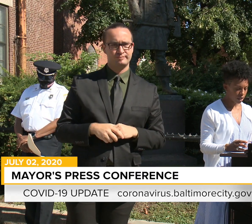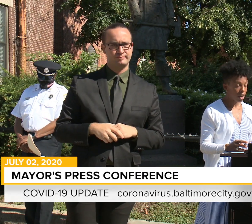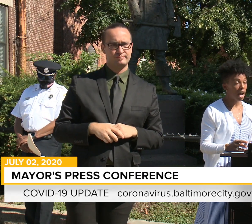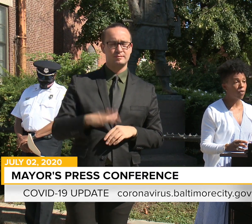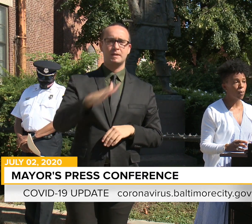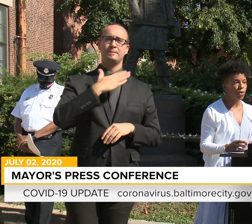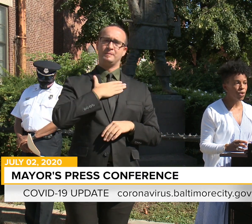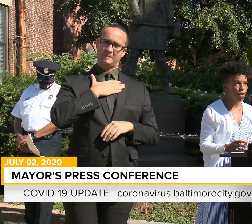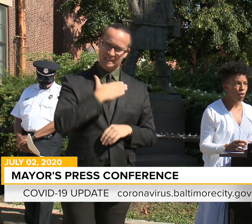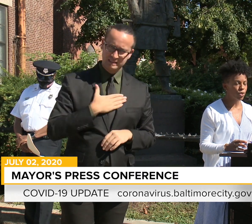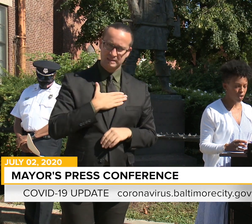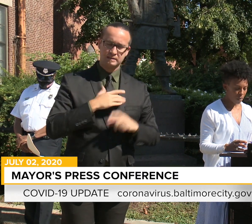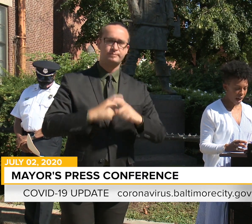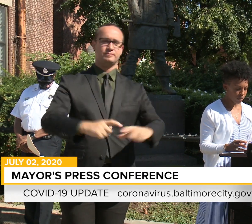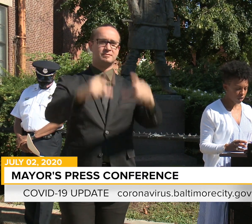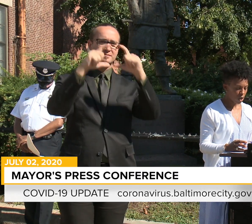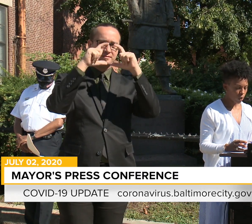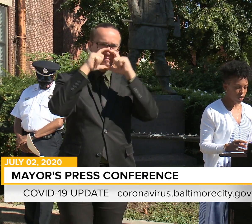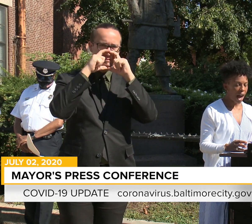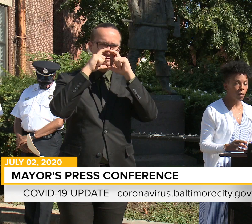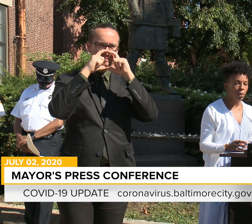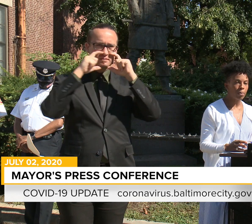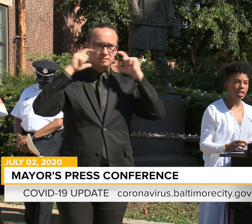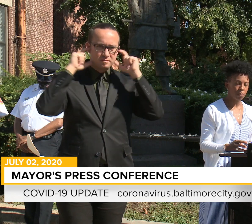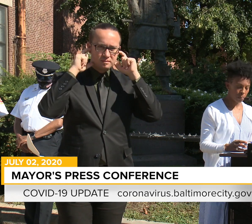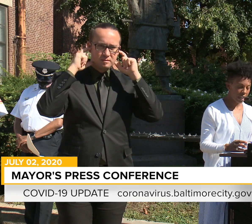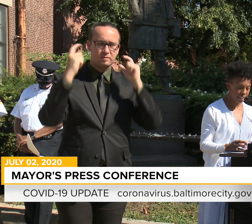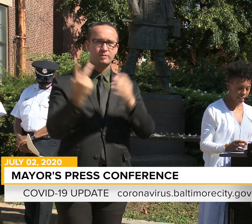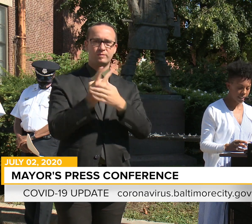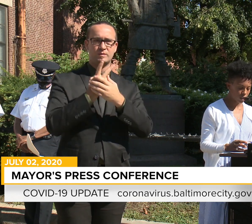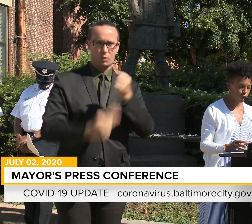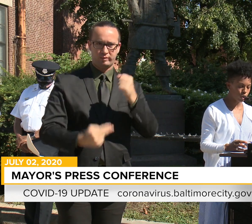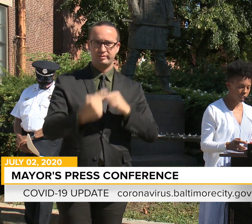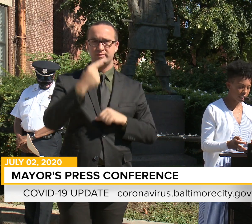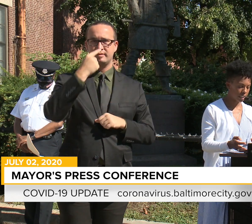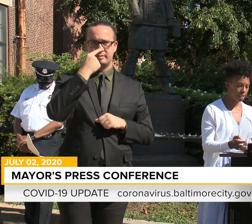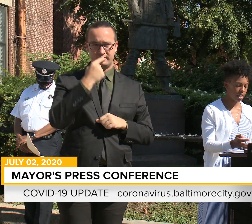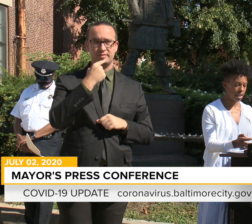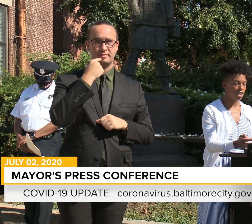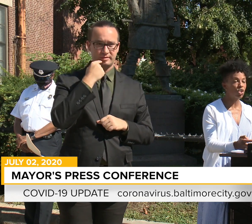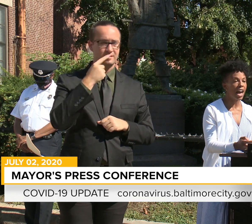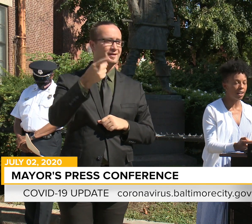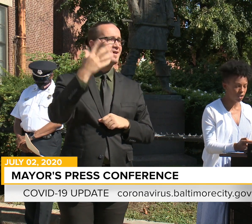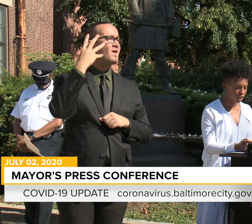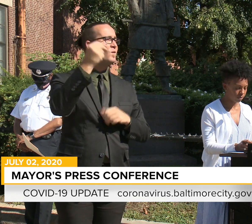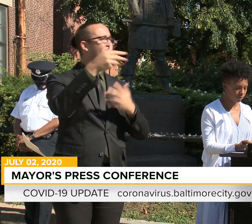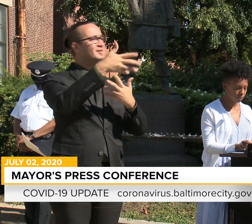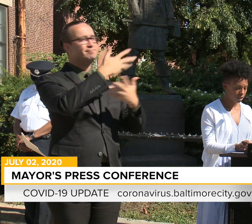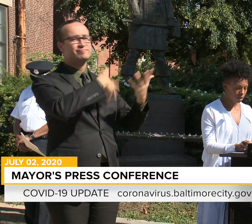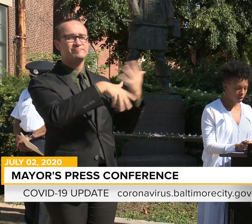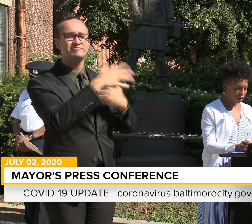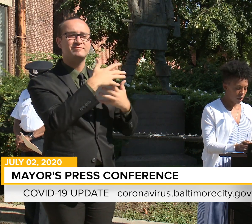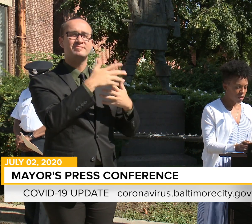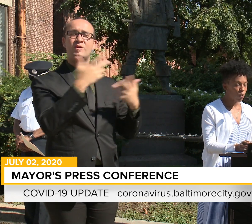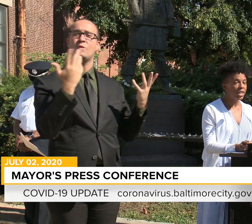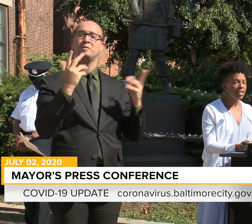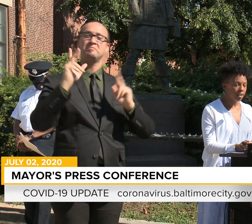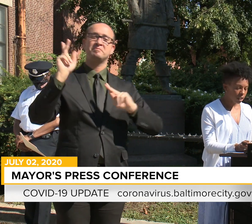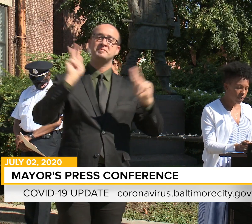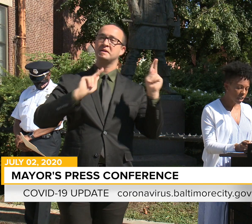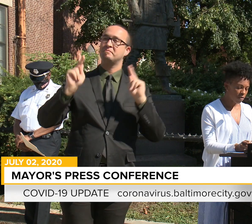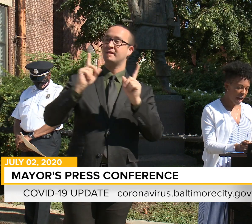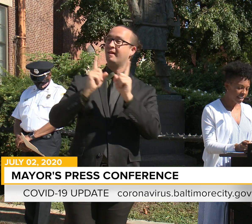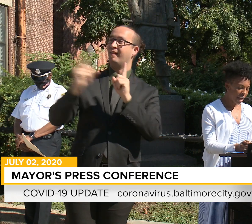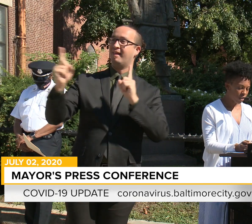properly, covering both your nose and your mouth when you're out in public places and socially distancing is challenging. The